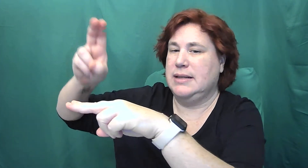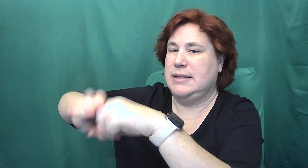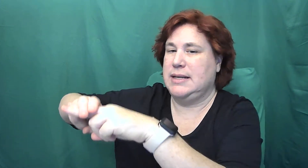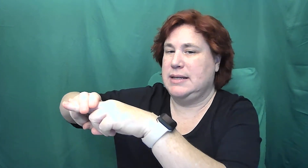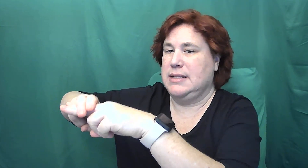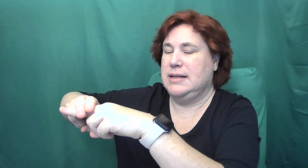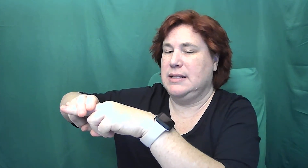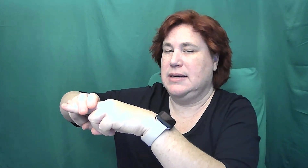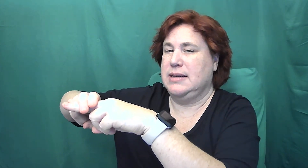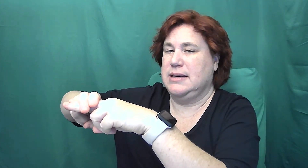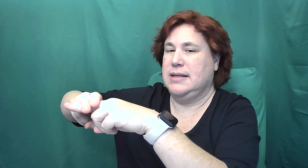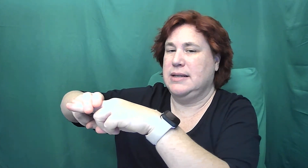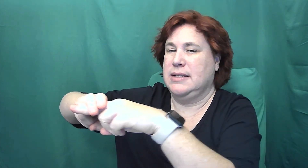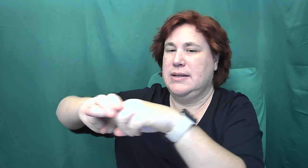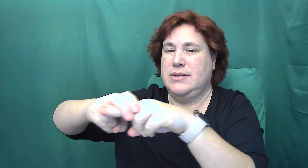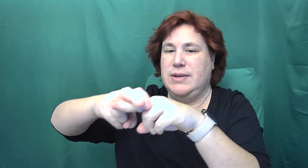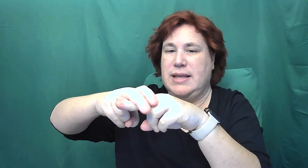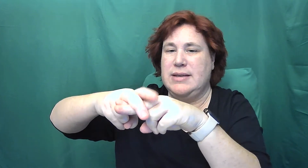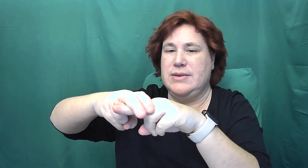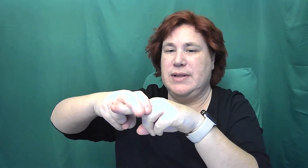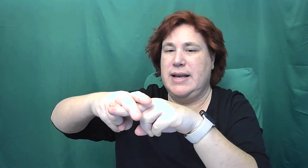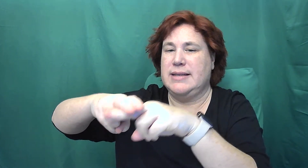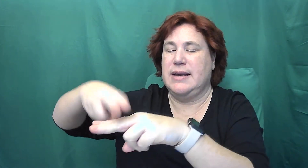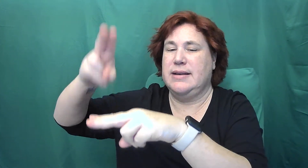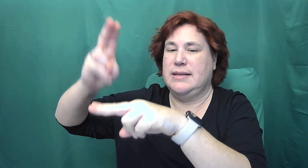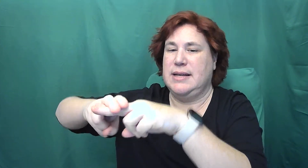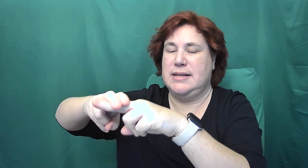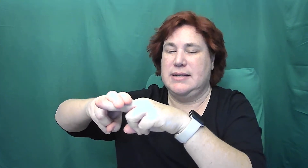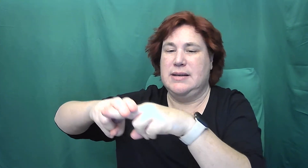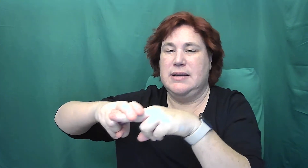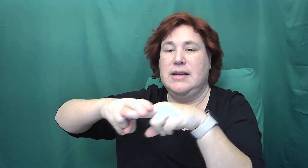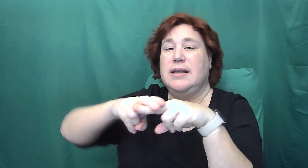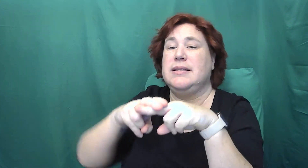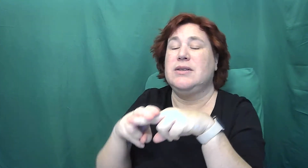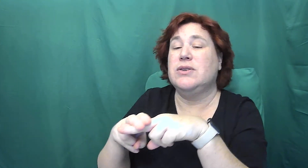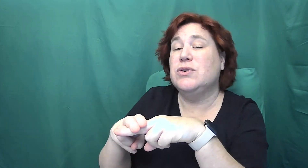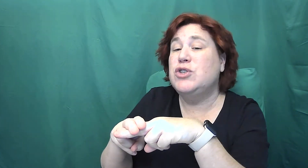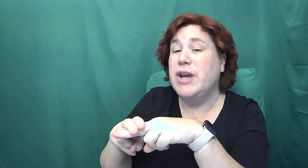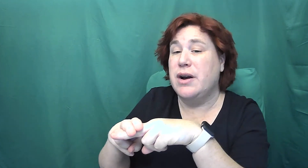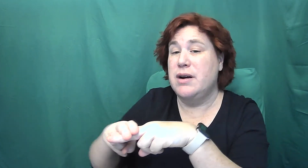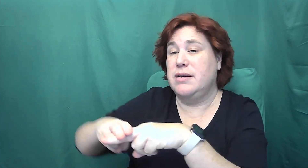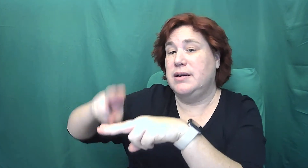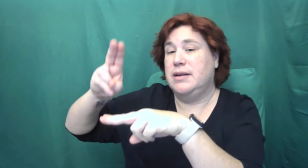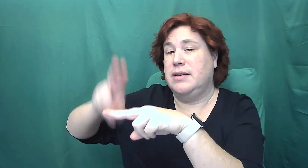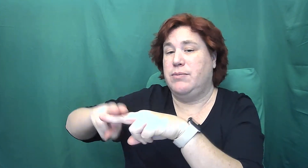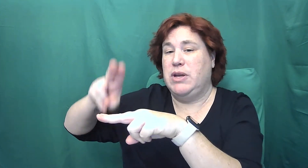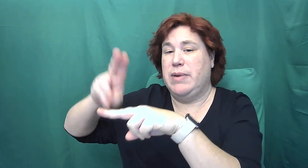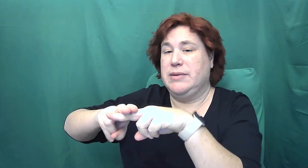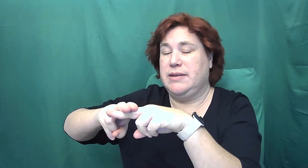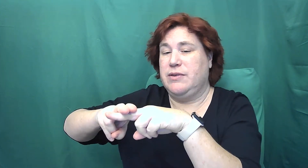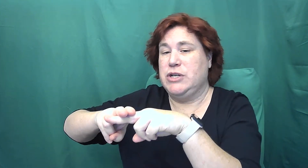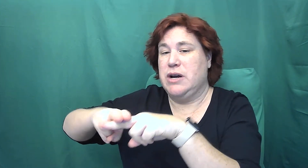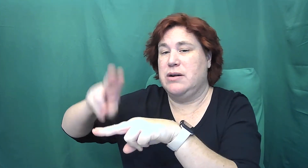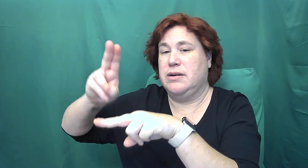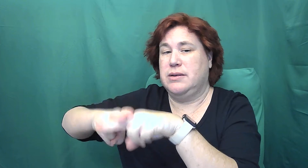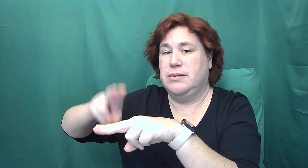Sit. Sort of like these are your legs. Kind of sit. This is also chair, but you bounce it for chair.